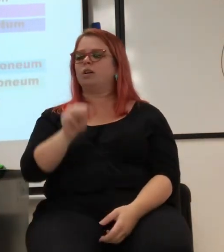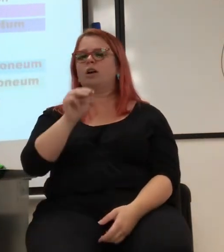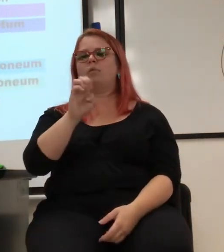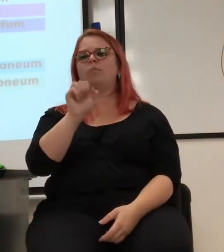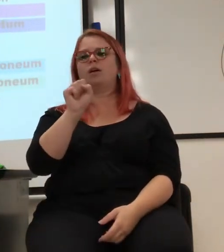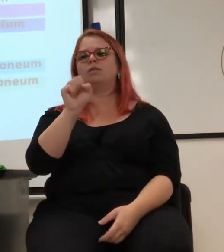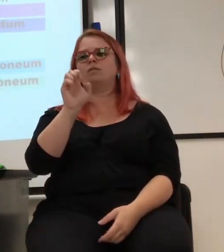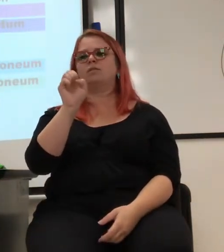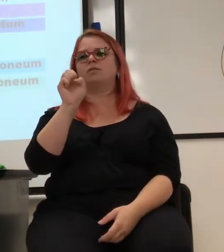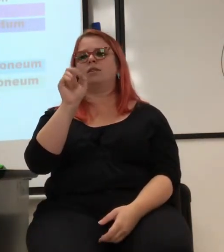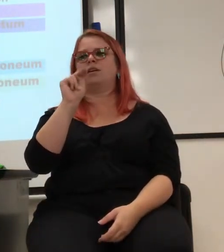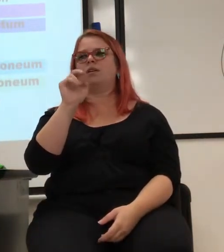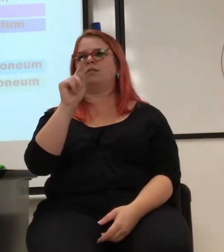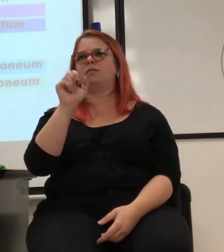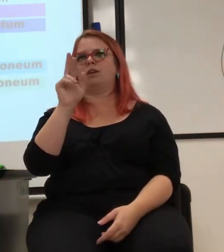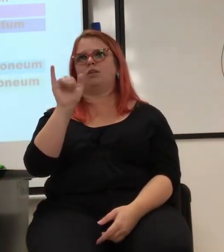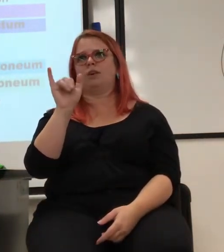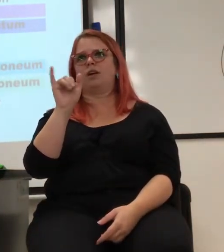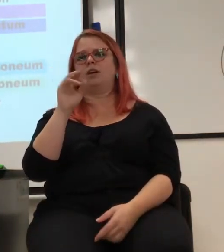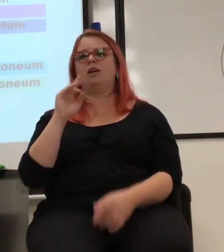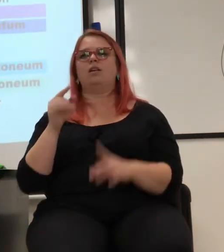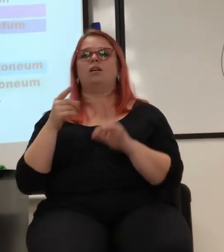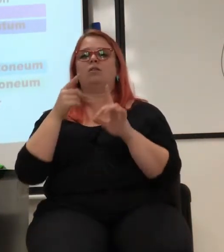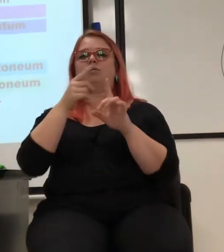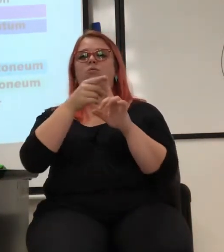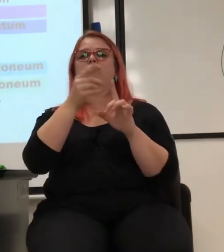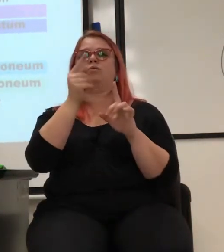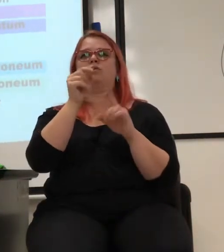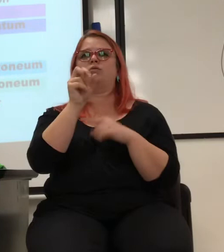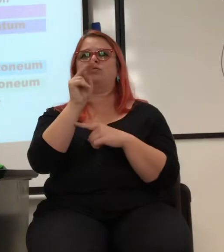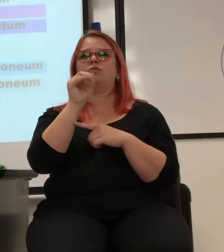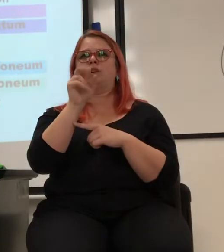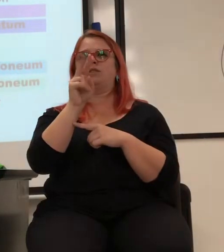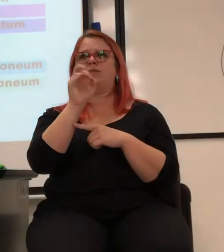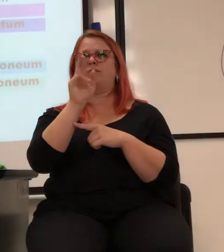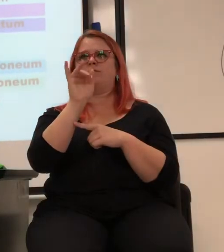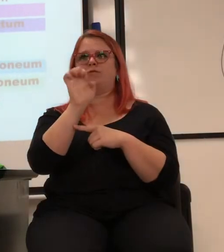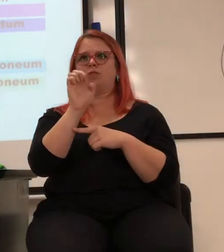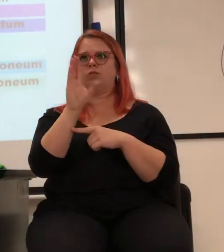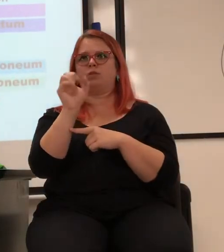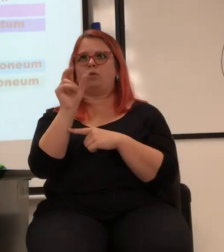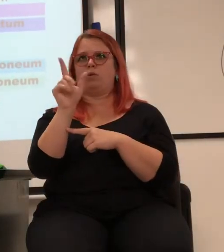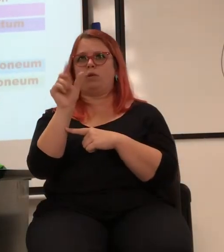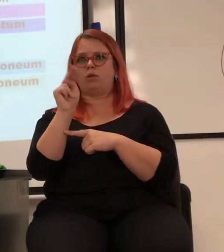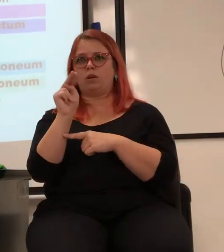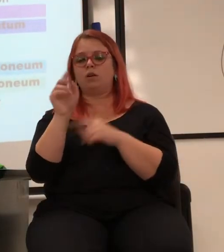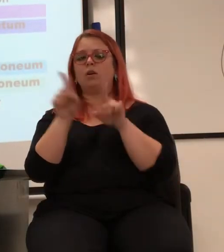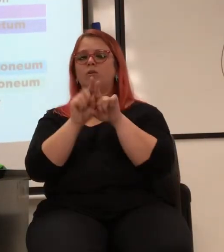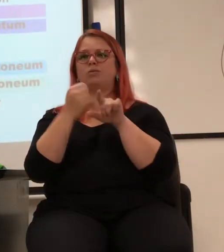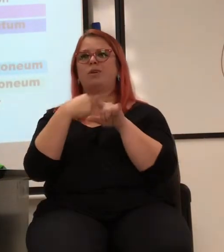that goes to the transverse colon. We have some retroperitoneal structures here.